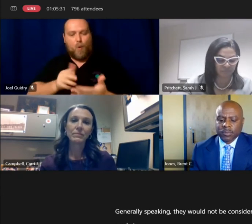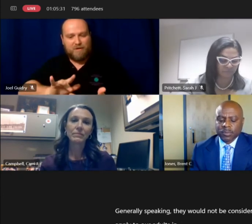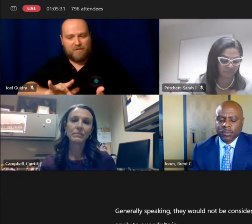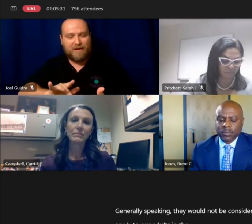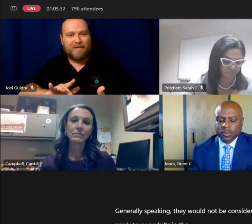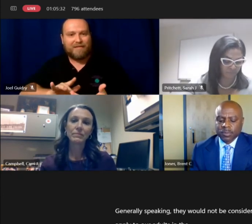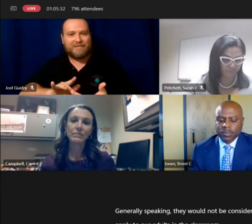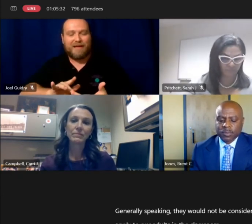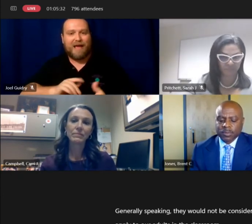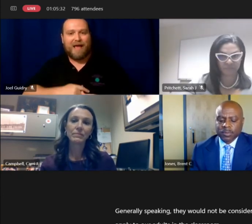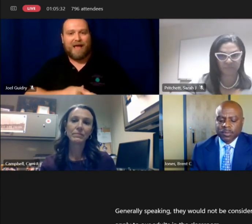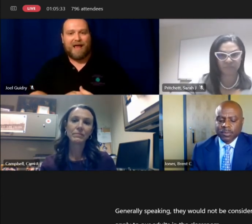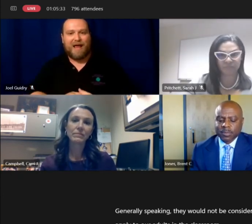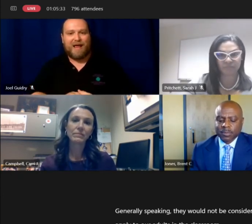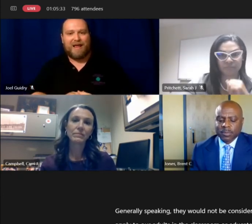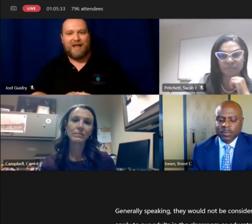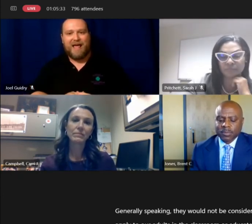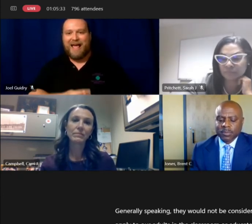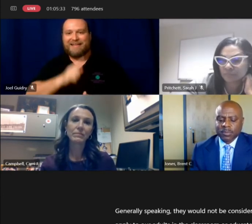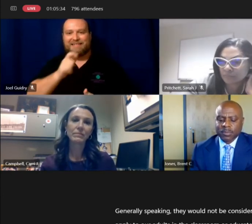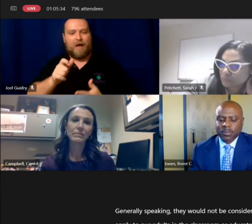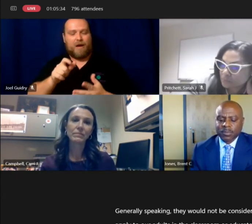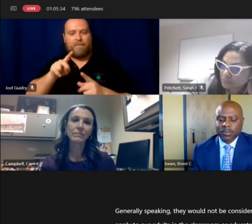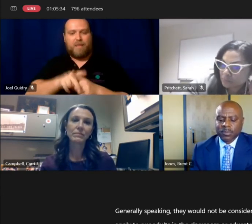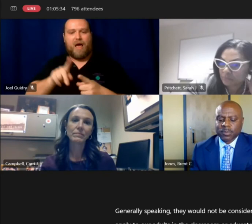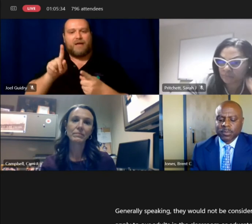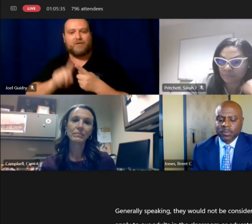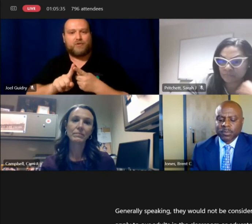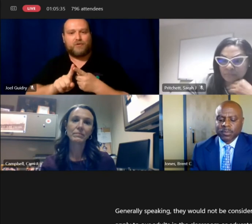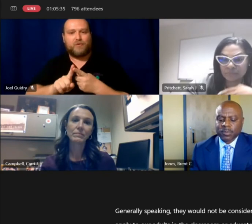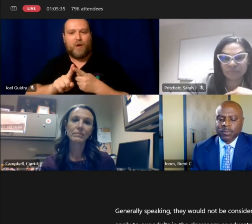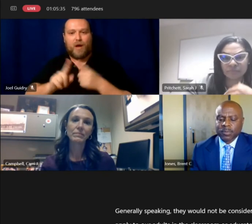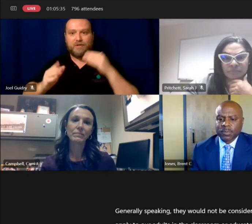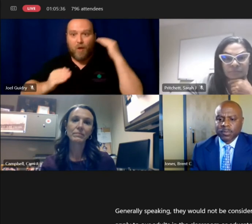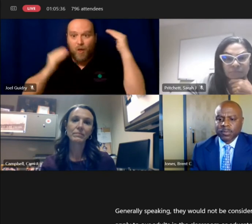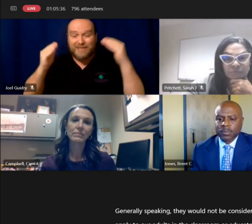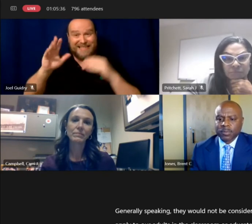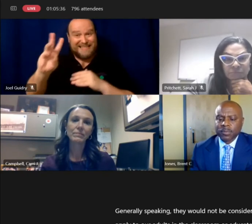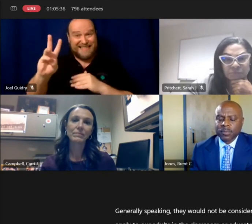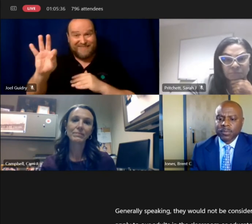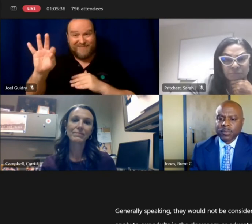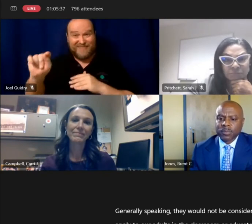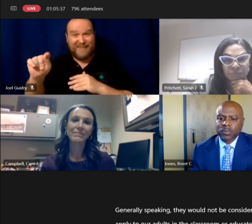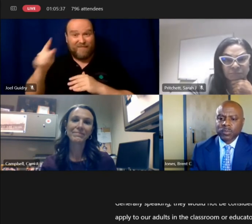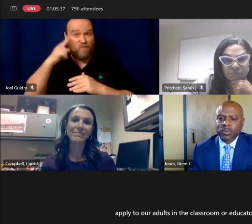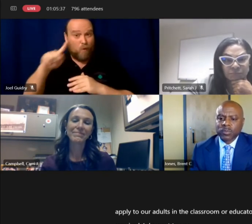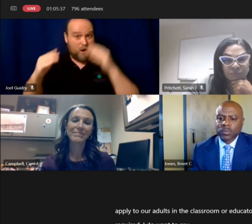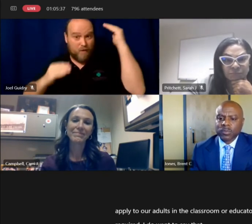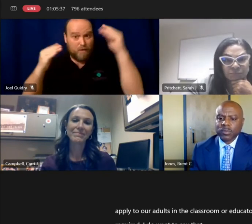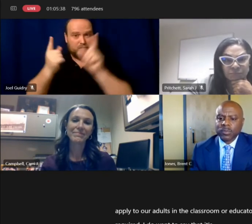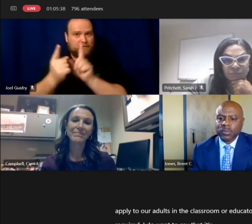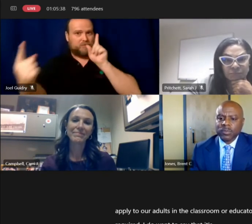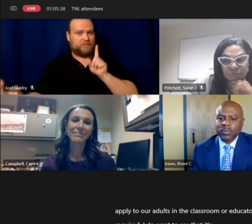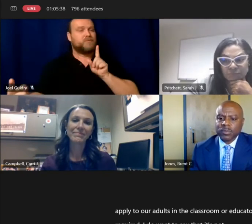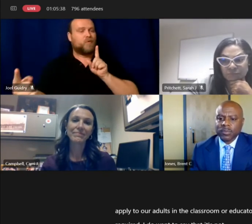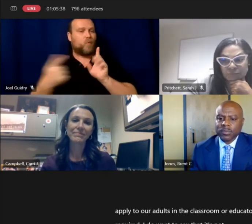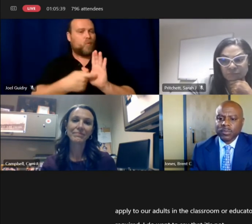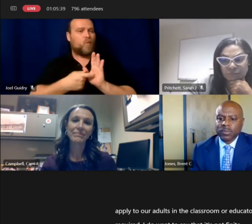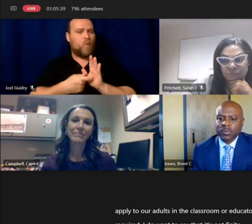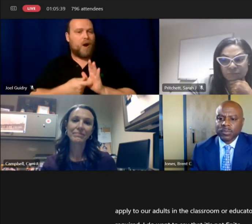where 6 feet of physical distancing is required. I do want to say that it's not finite. It's really not